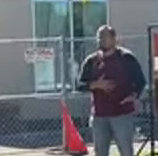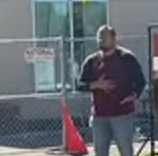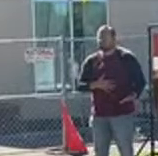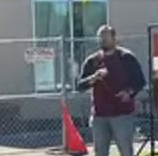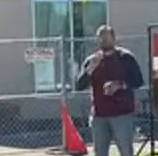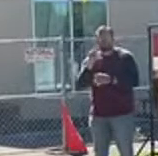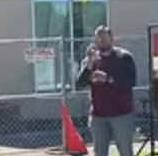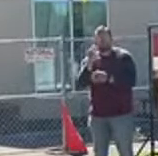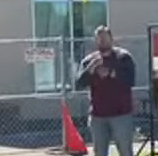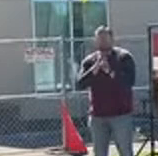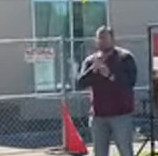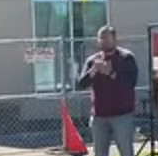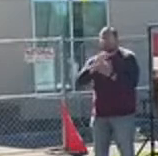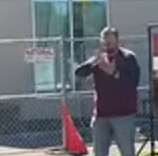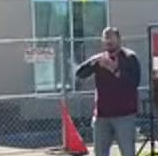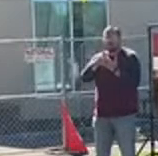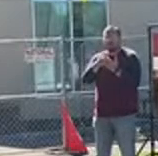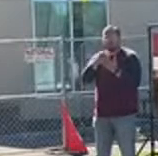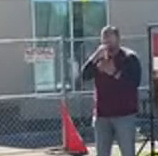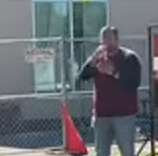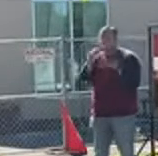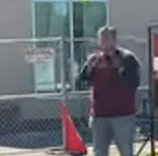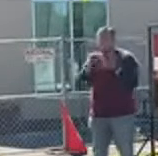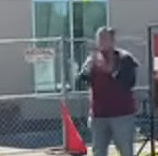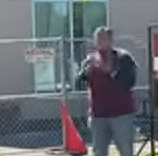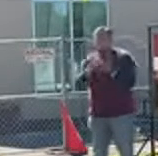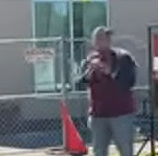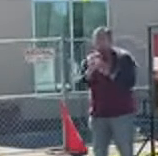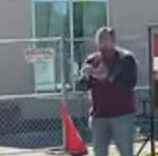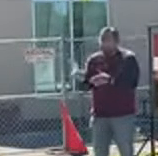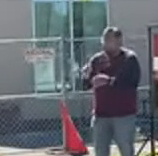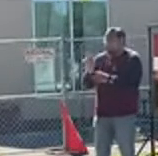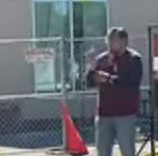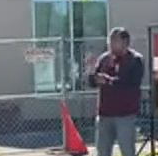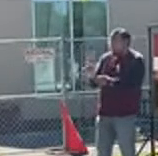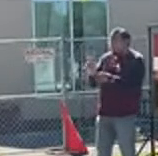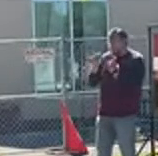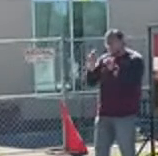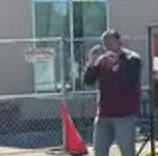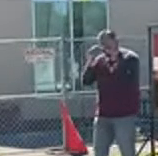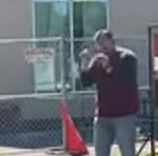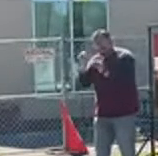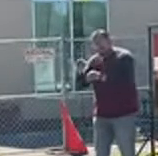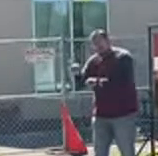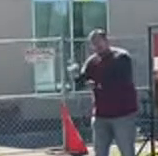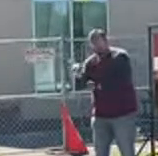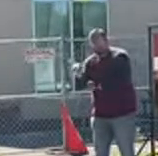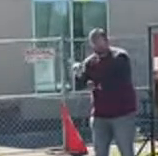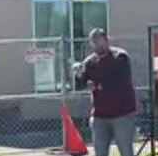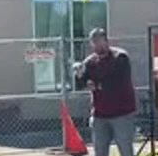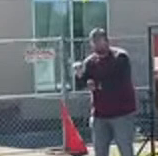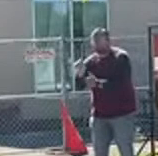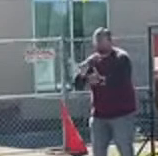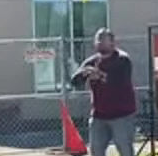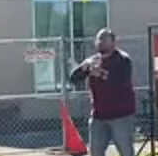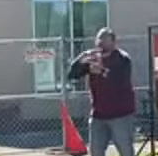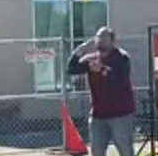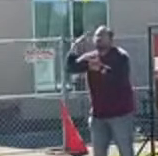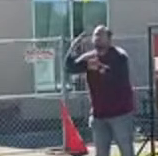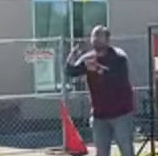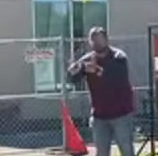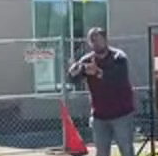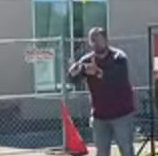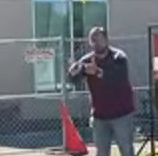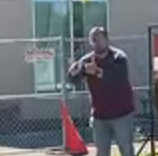ensure that all kids have the tools that they need so that way we can teach them. And then we teach them